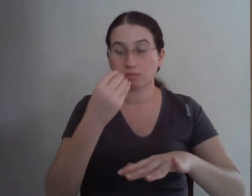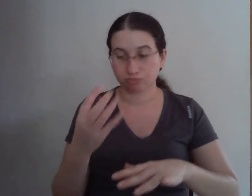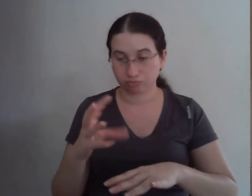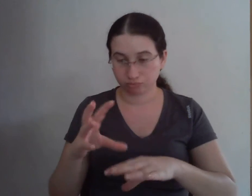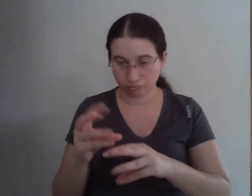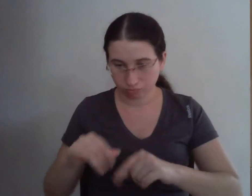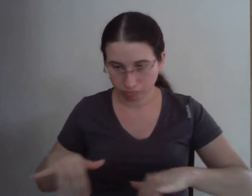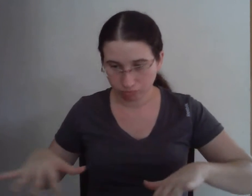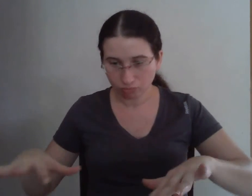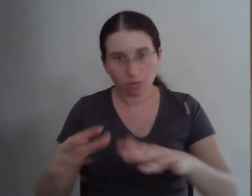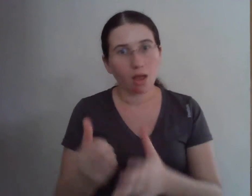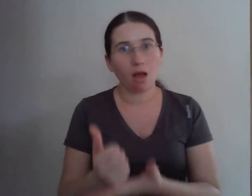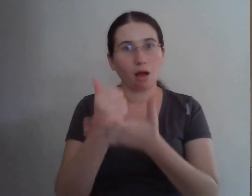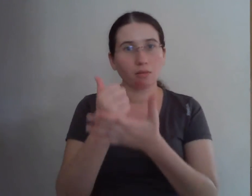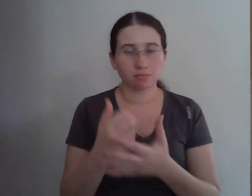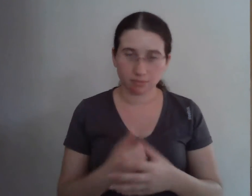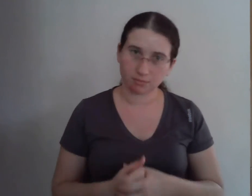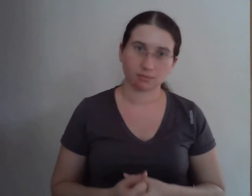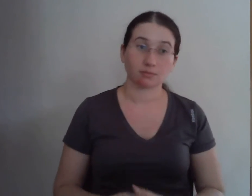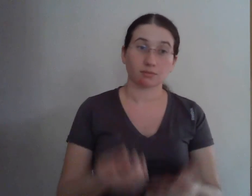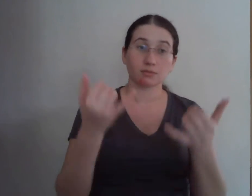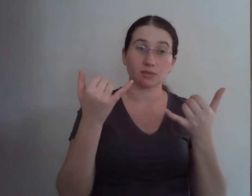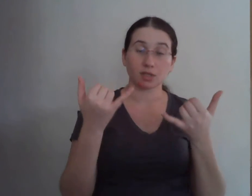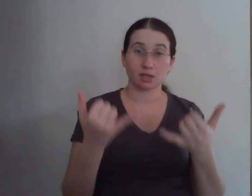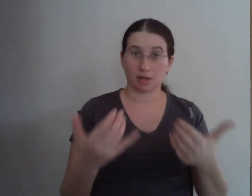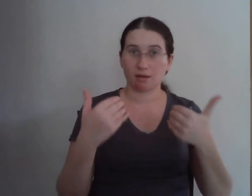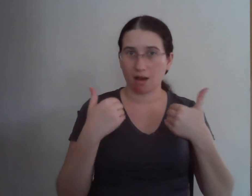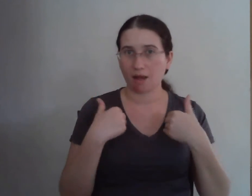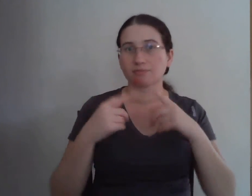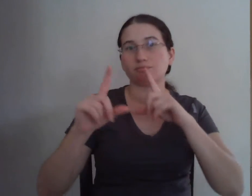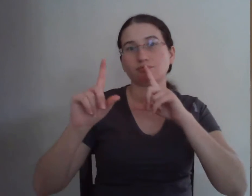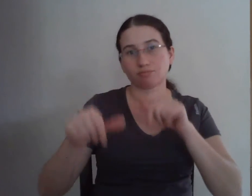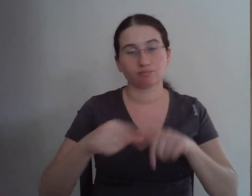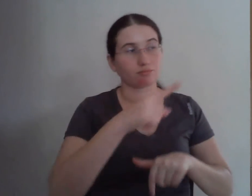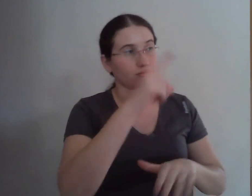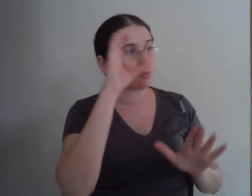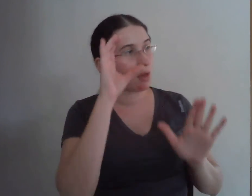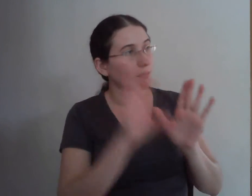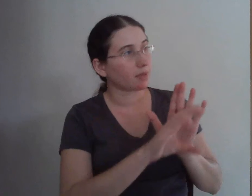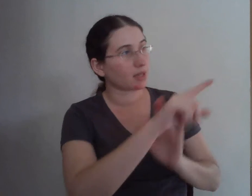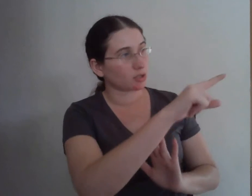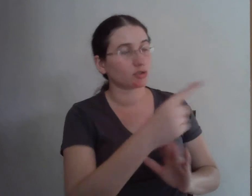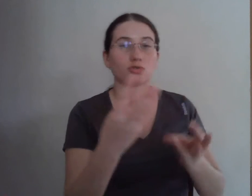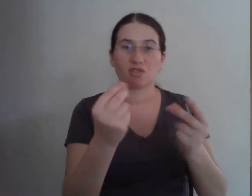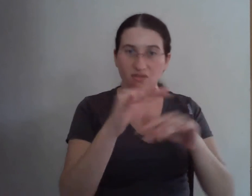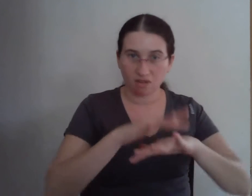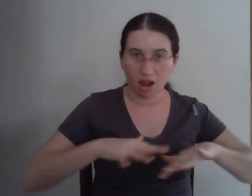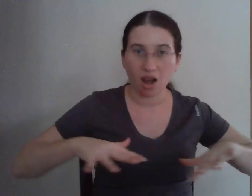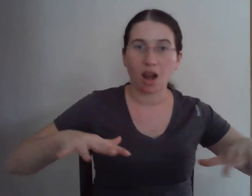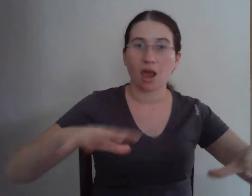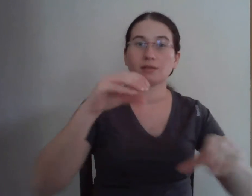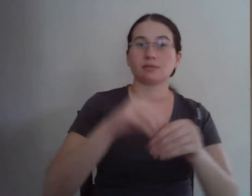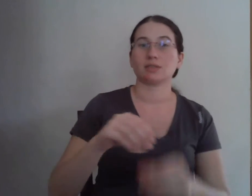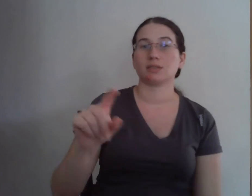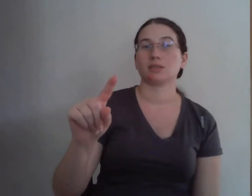some results. This is land close to land that we manage in Zimbabwe. It has just come through 4 months of very